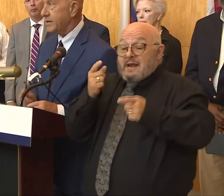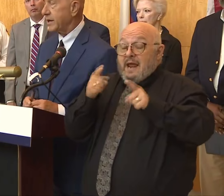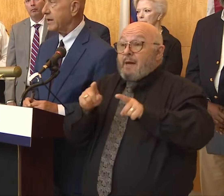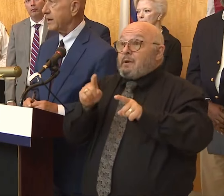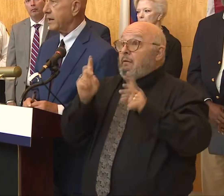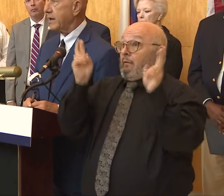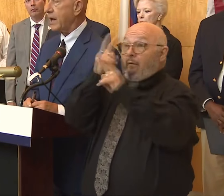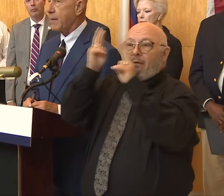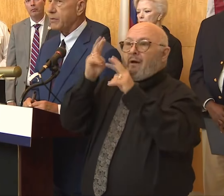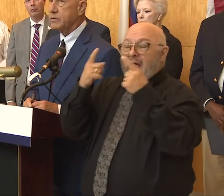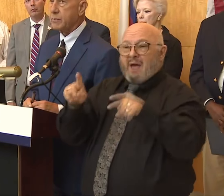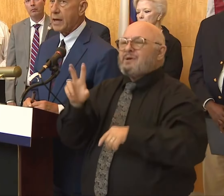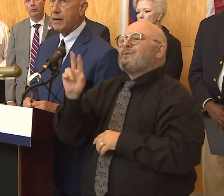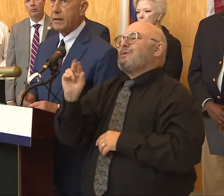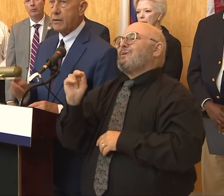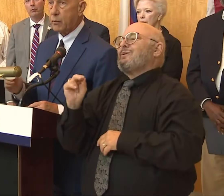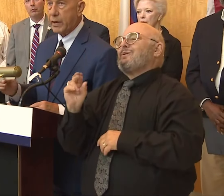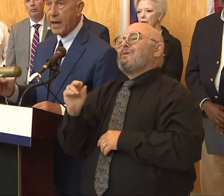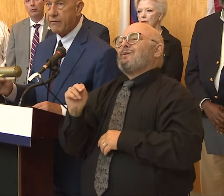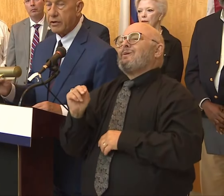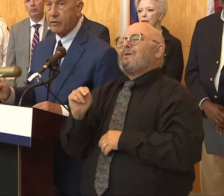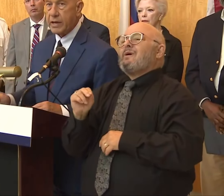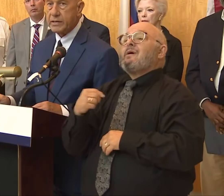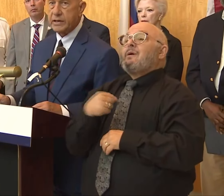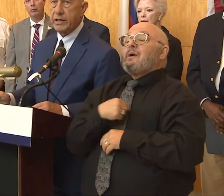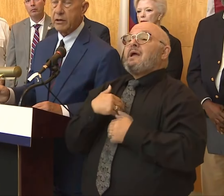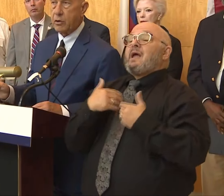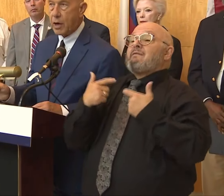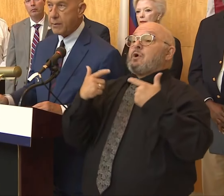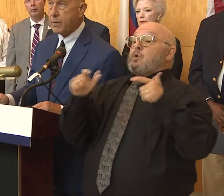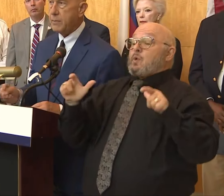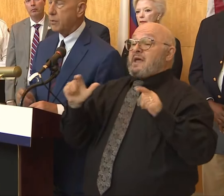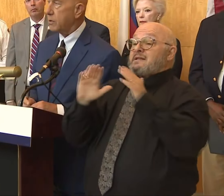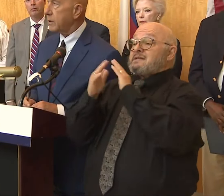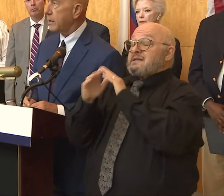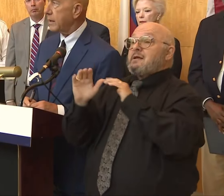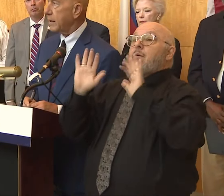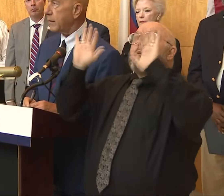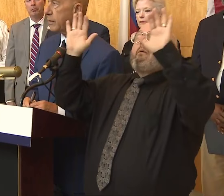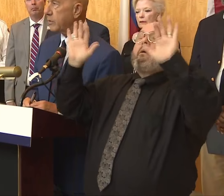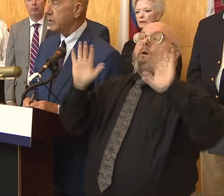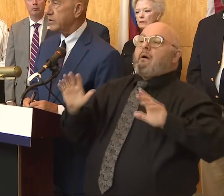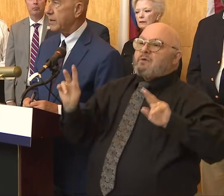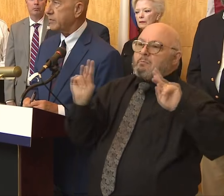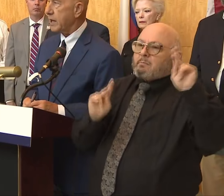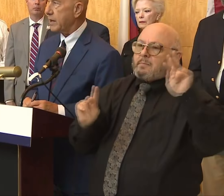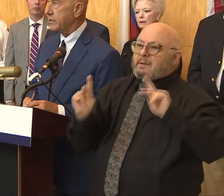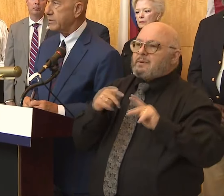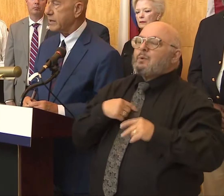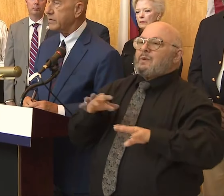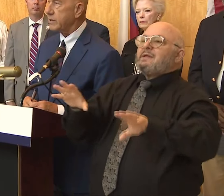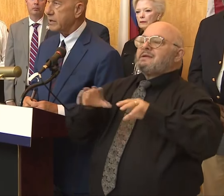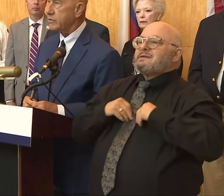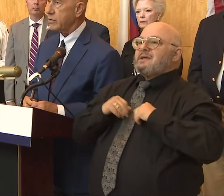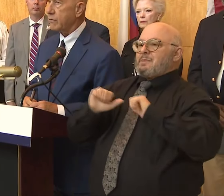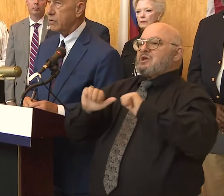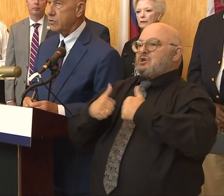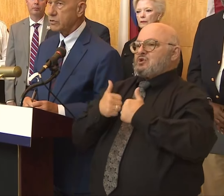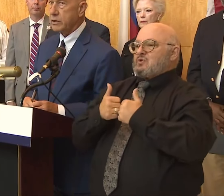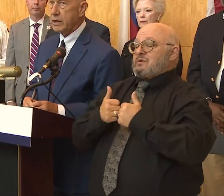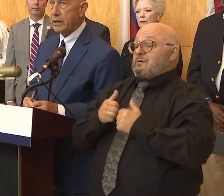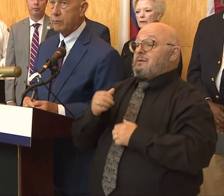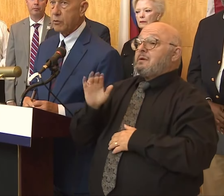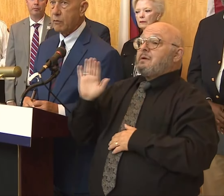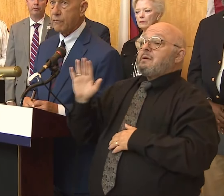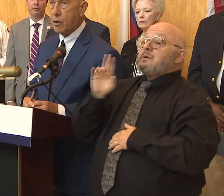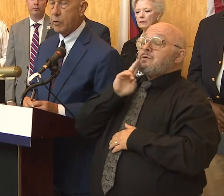by accident. It happens by we having a great city, great people, and we do accept challenges. That's the history of